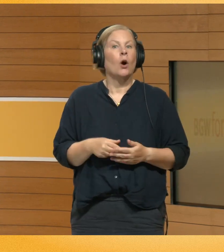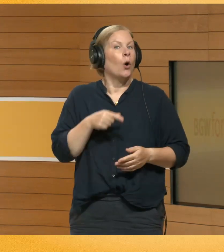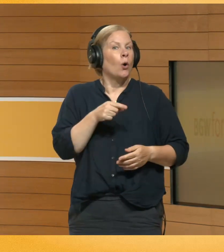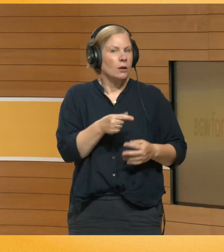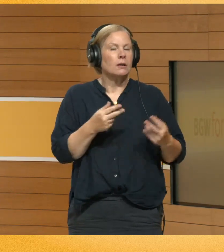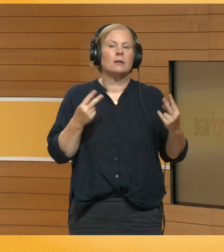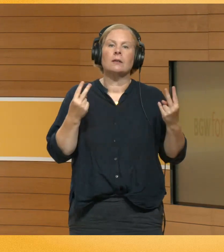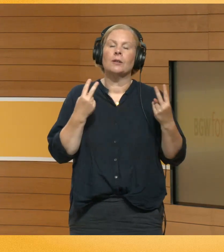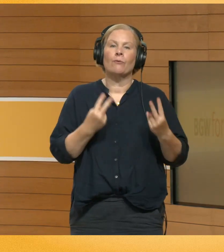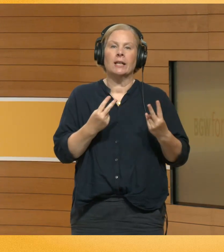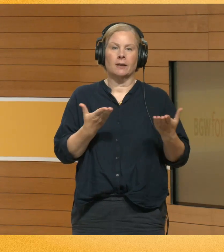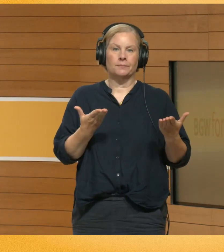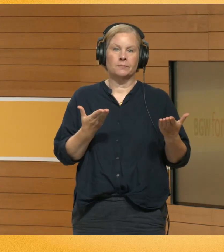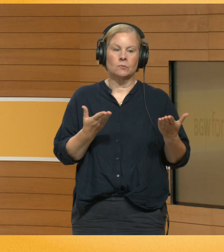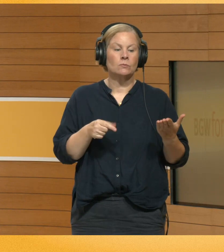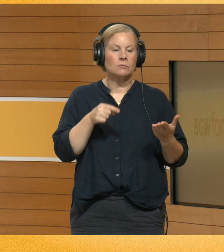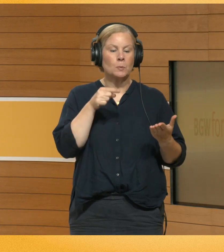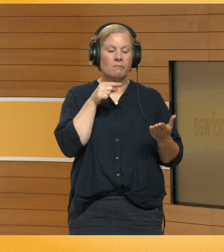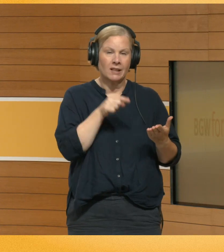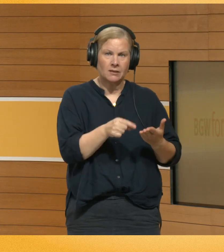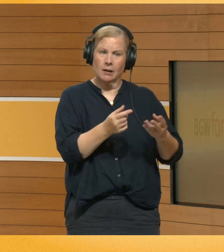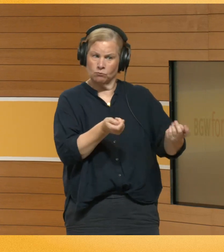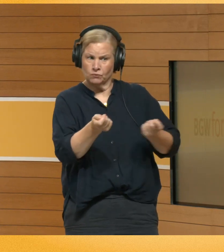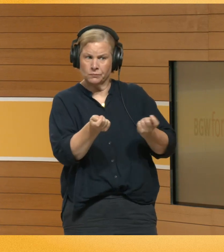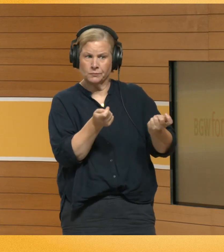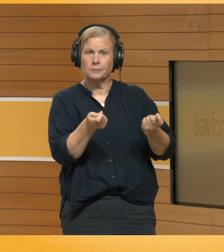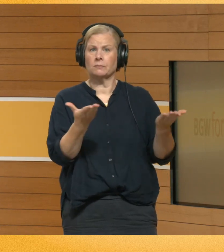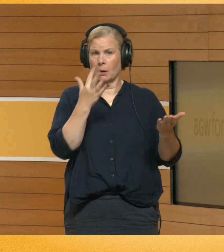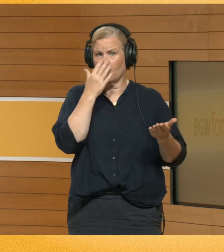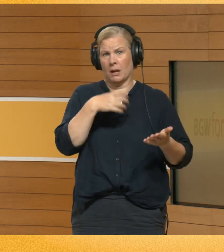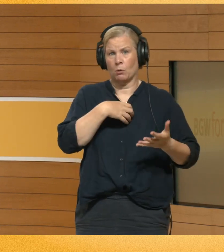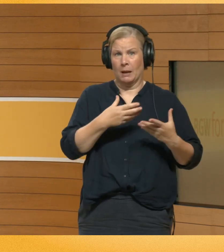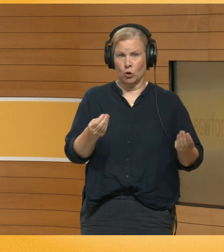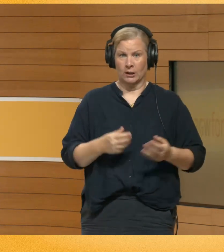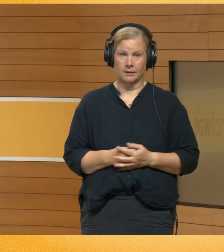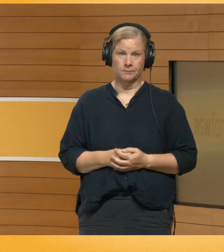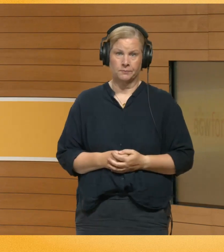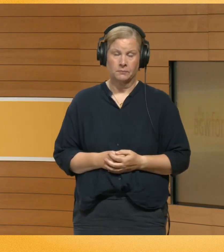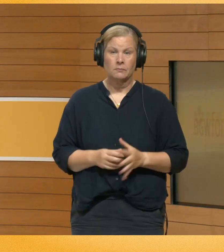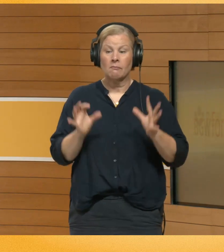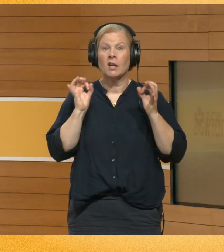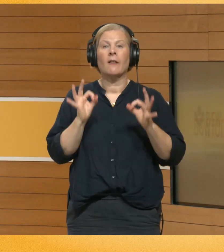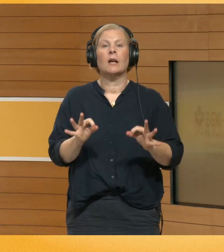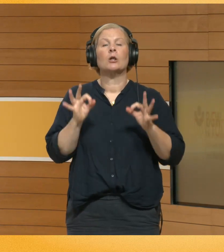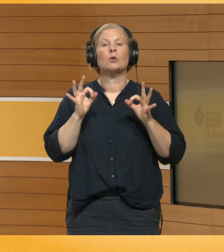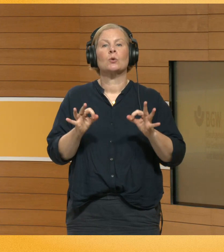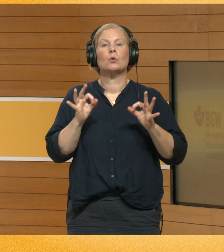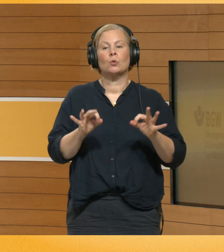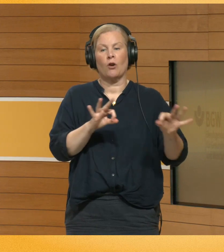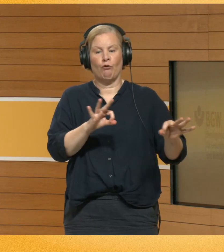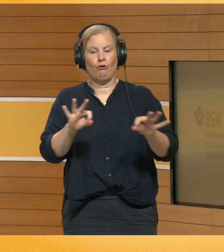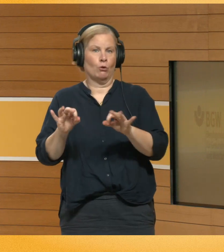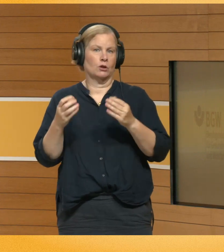need leaders, and we need to actually promote good leadership. My final slide is just around like what we